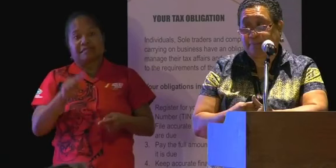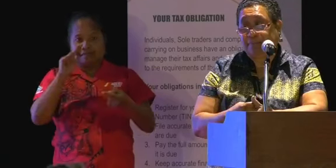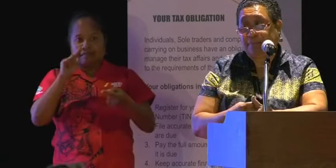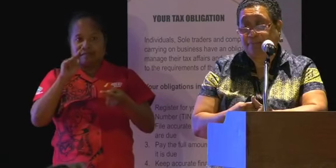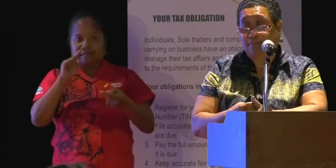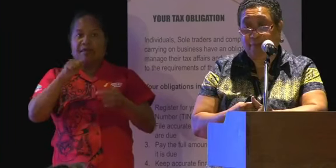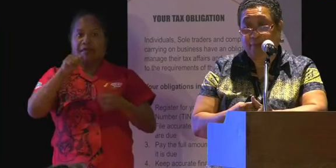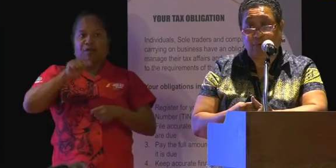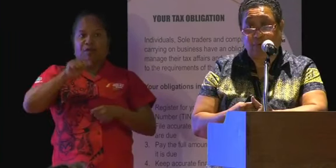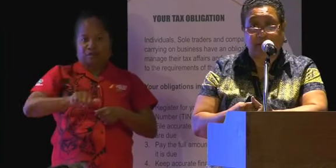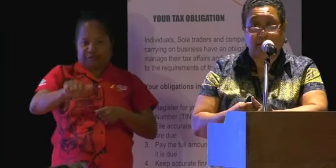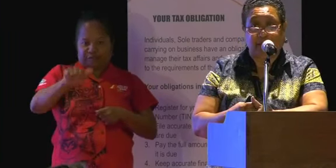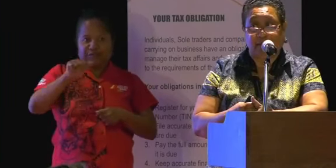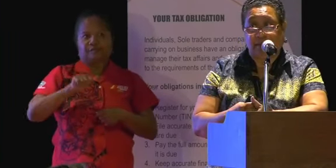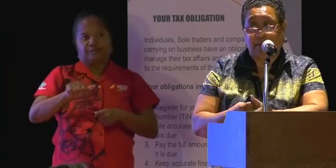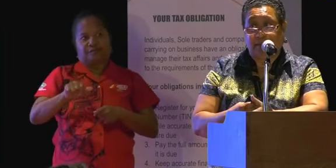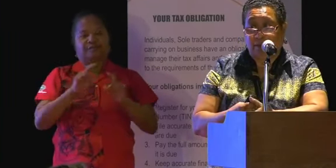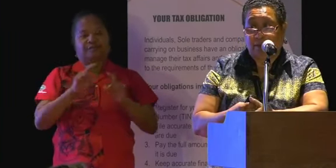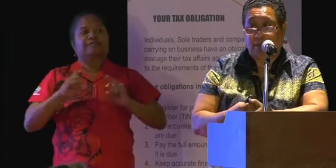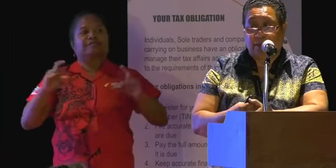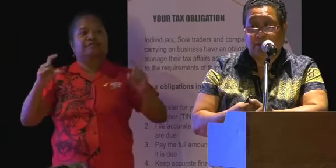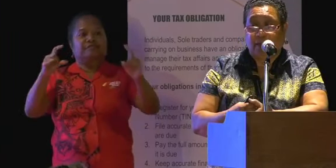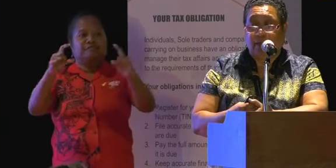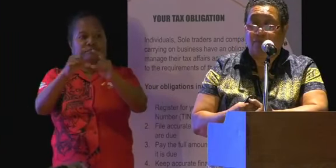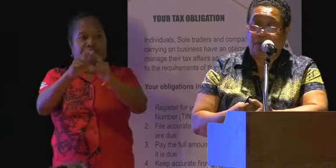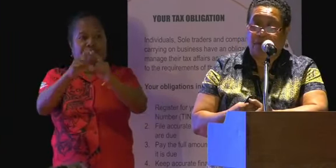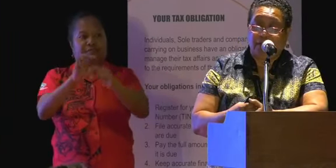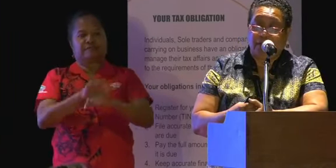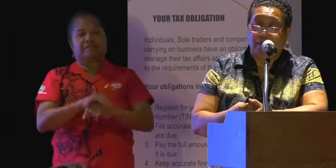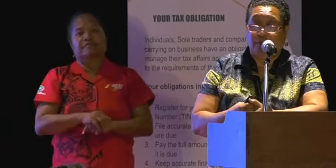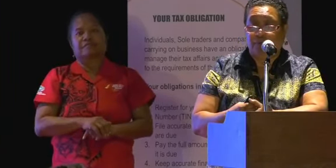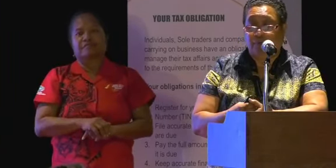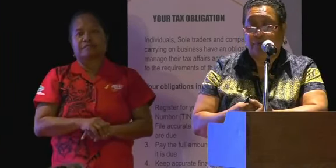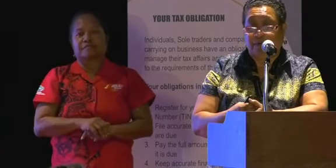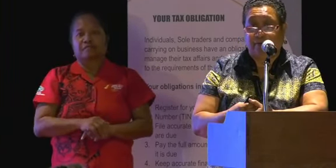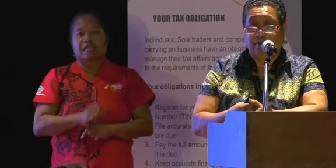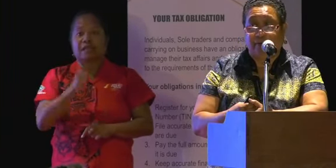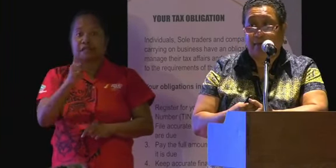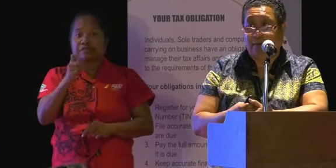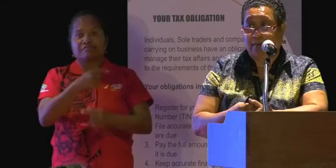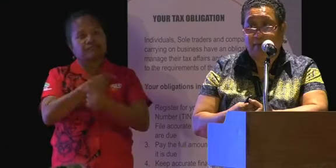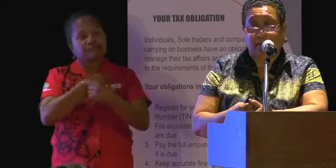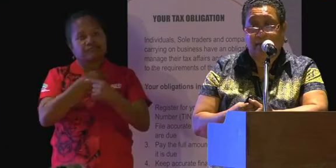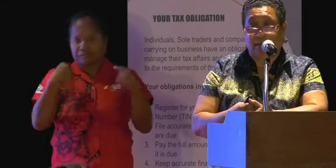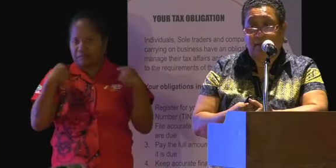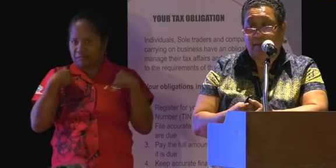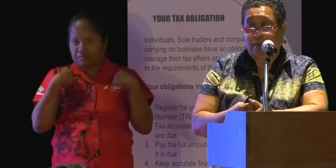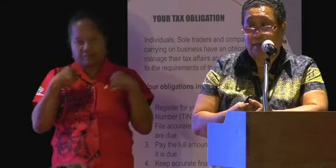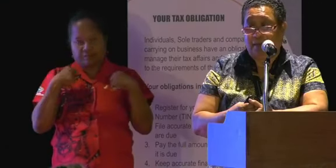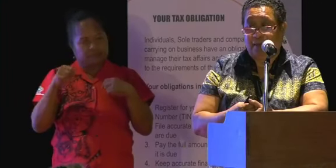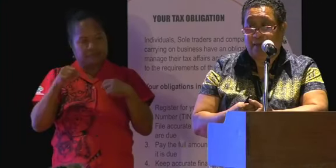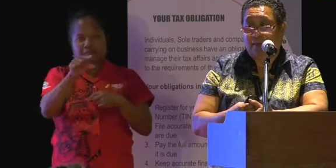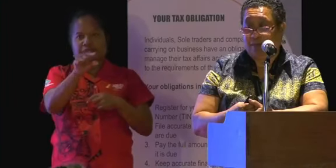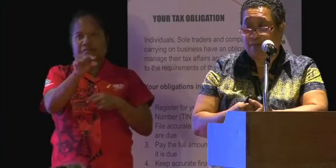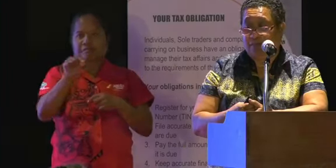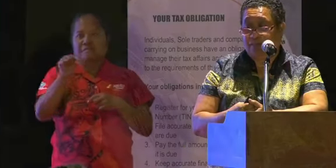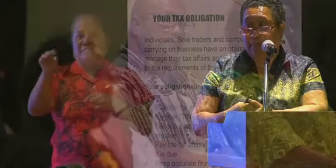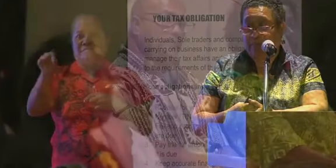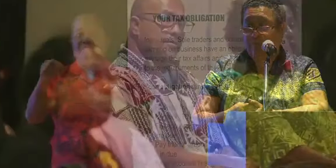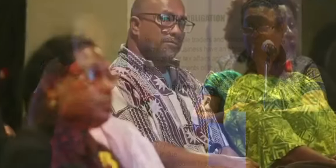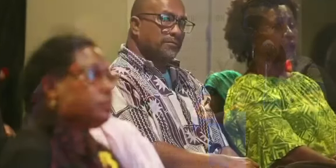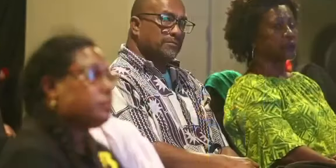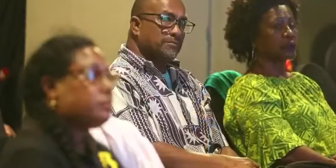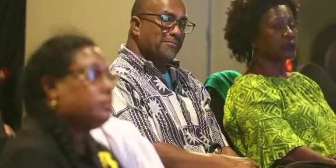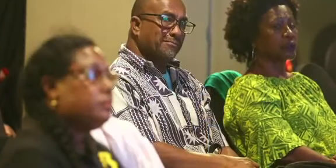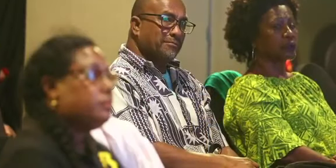the FEMA unit. Okay, if we are not able to recover the debt, then it is